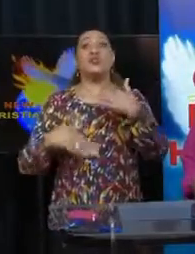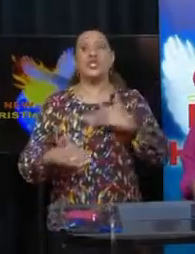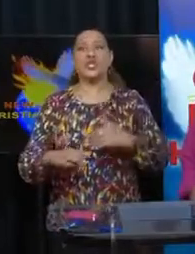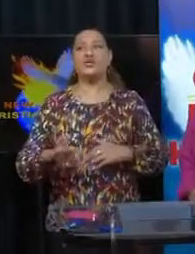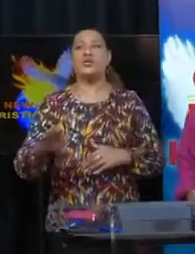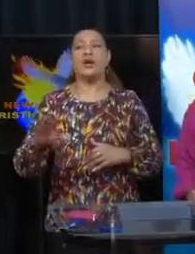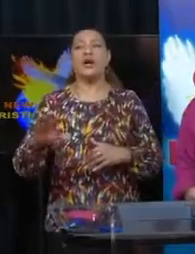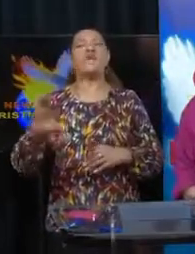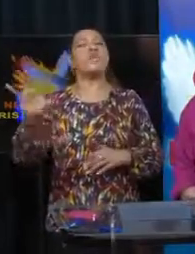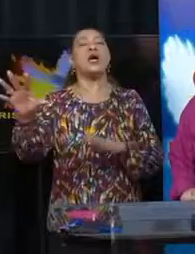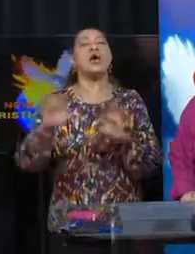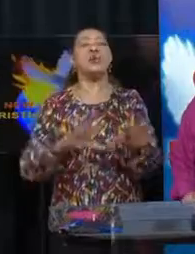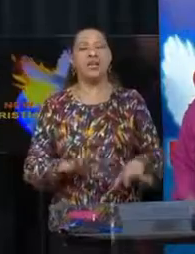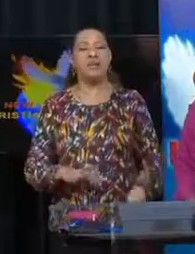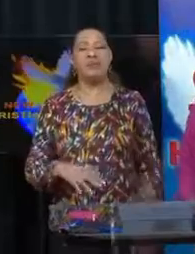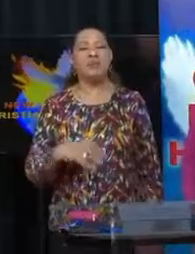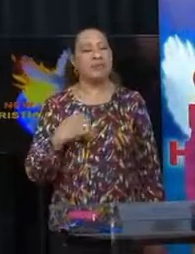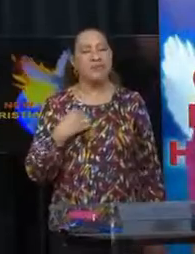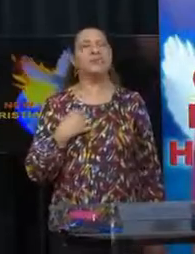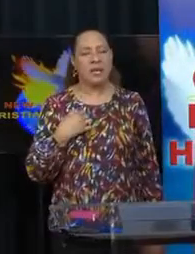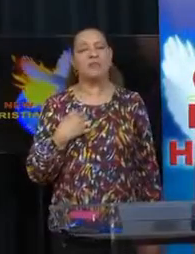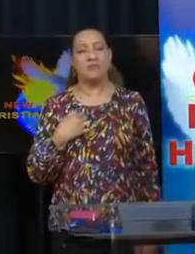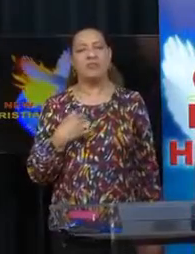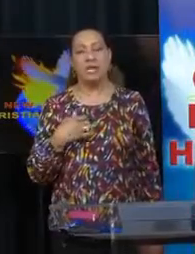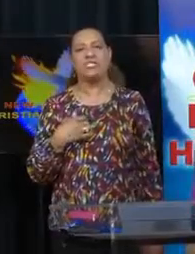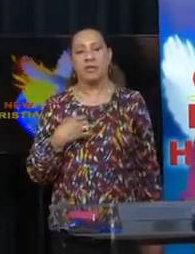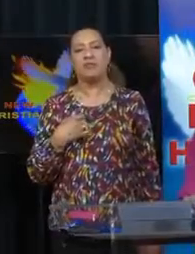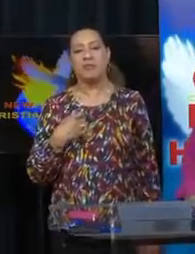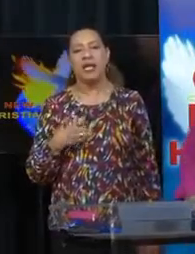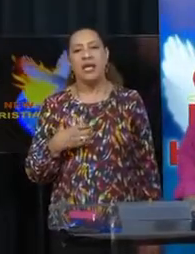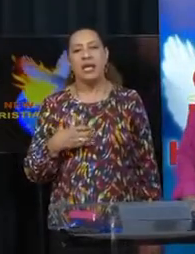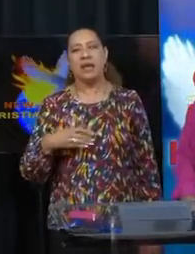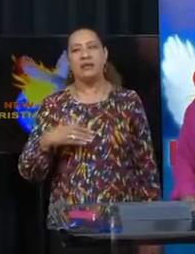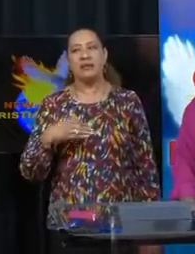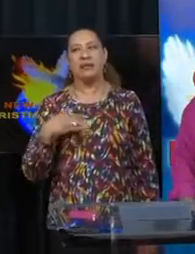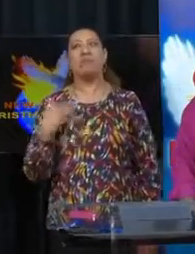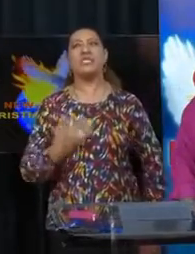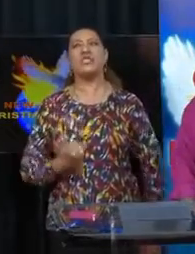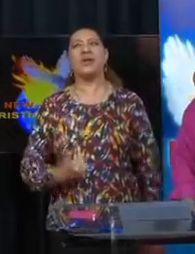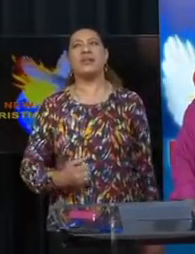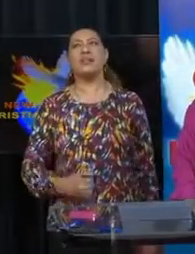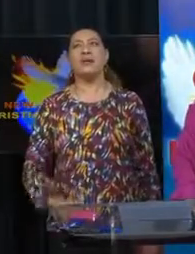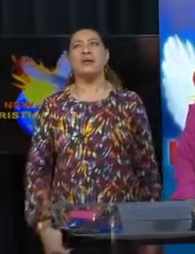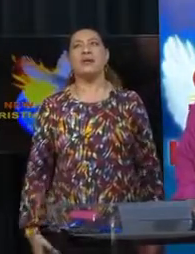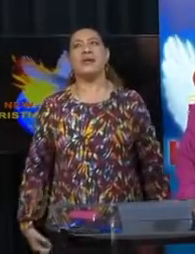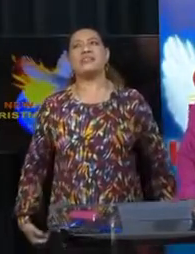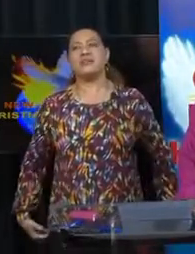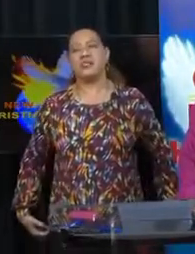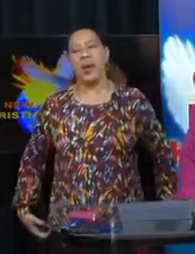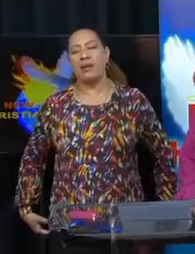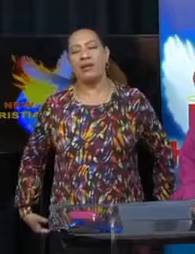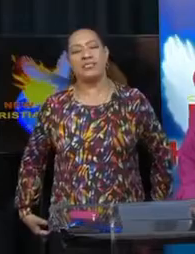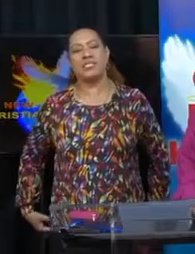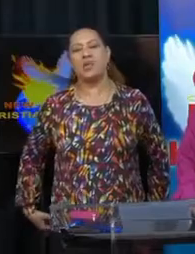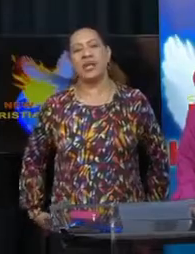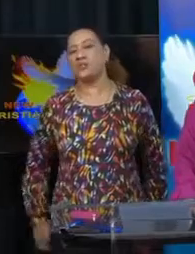you are for their own benefit That's painful. That's painful and that betrayal. Oh, it takes a while. It takes a while to go